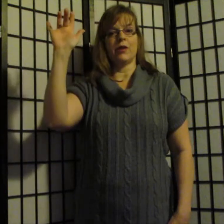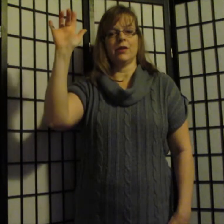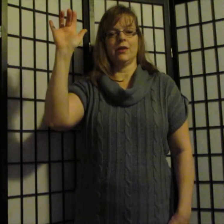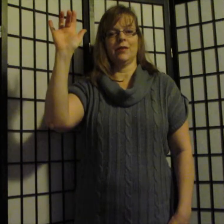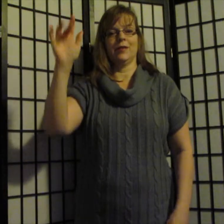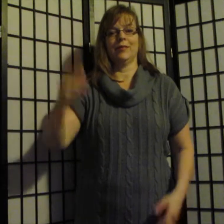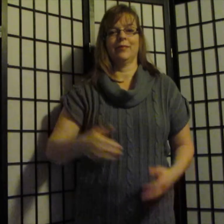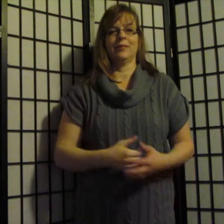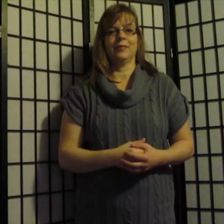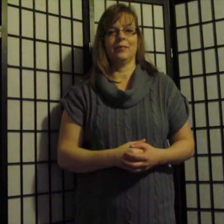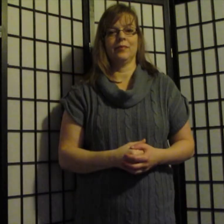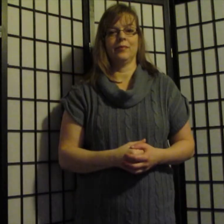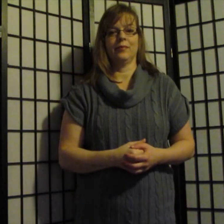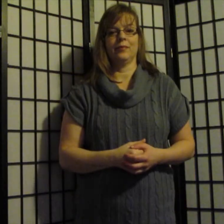Smart.